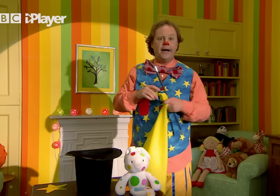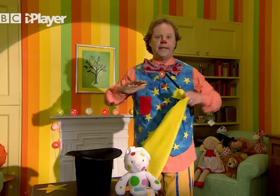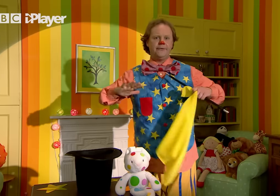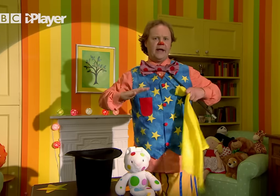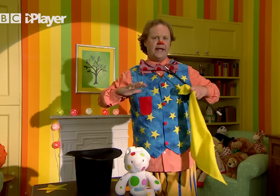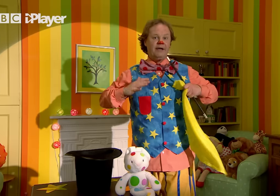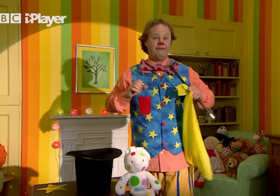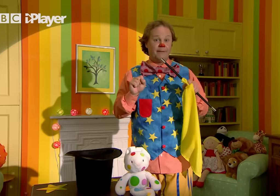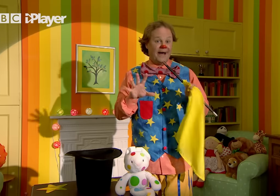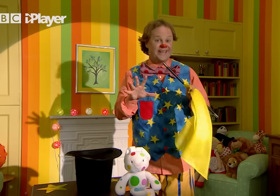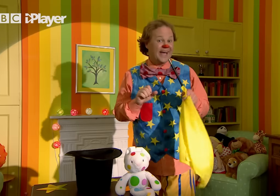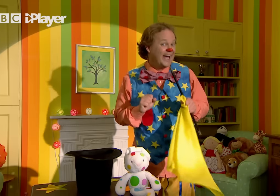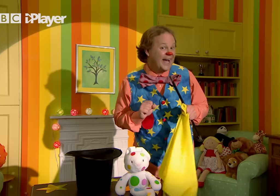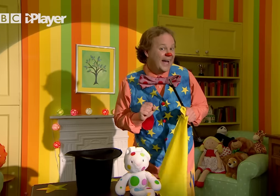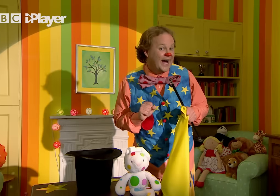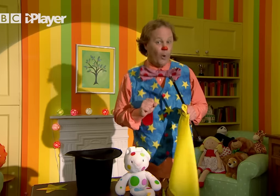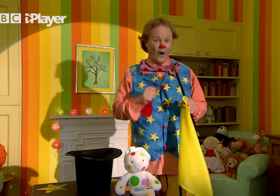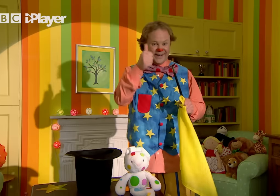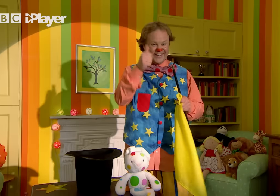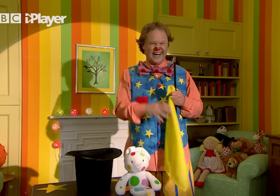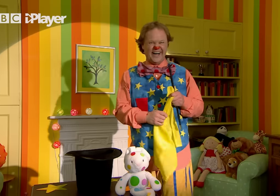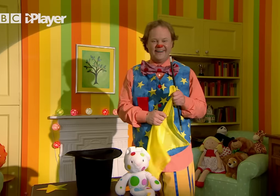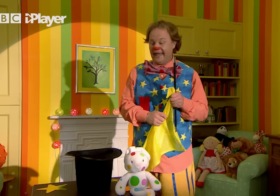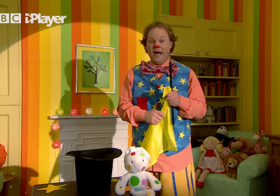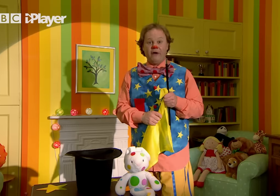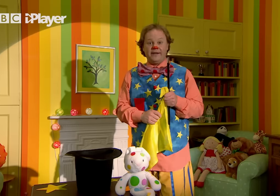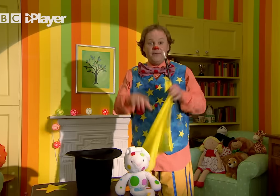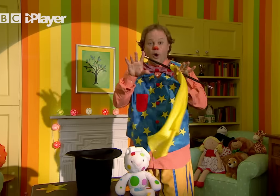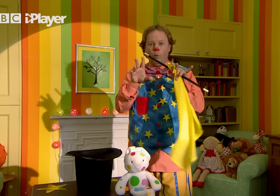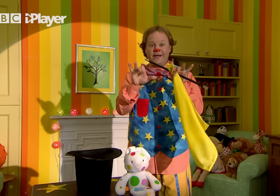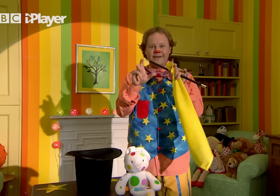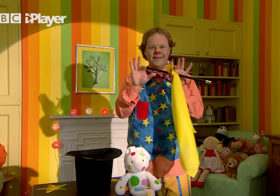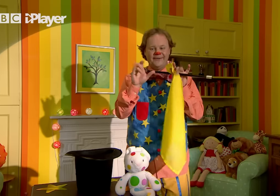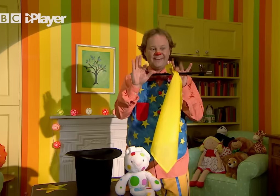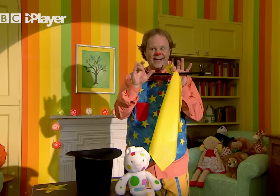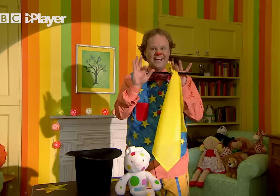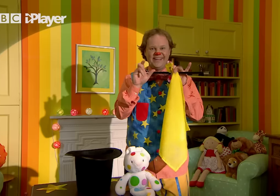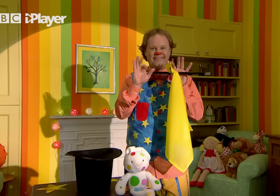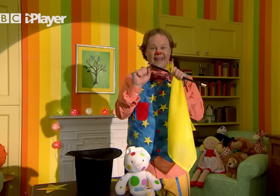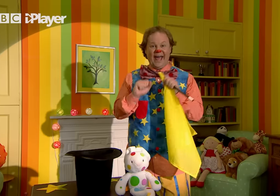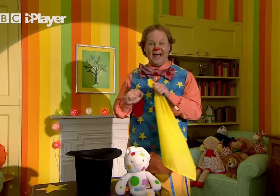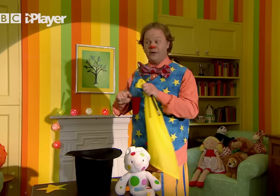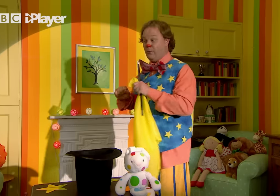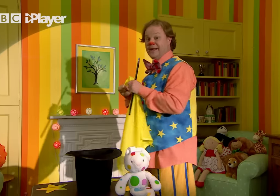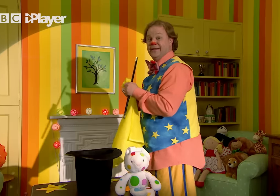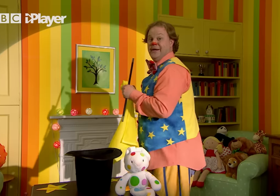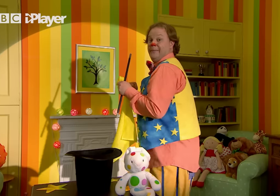Are you ready for the magic? Oh, God. Right. Wiggle your fingers and wiggle your